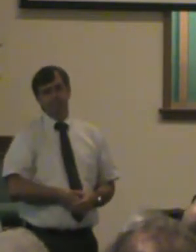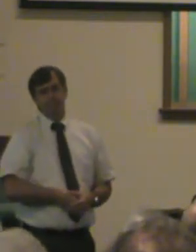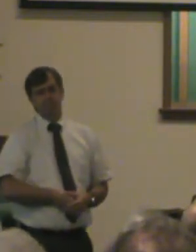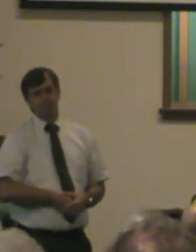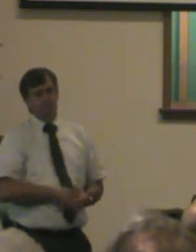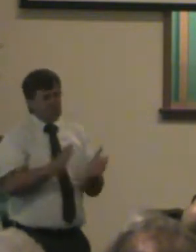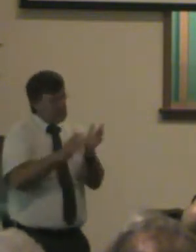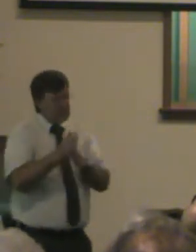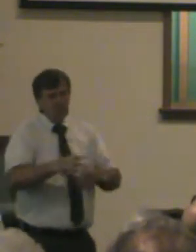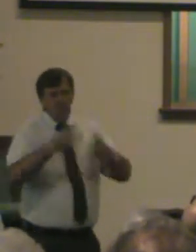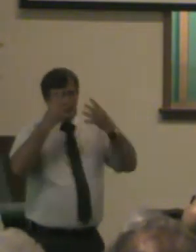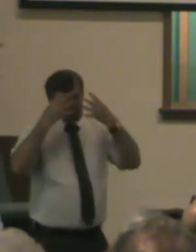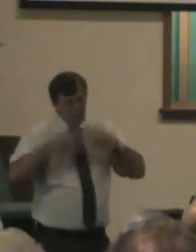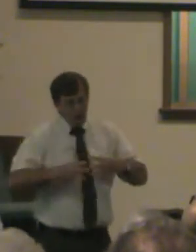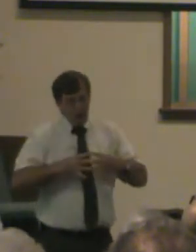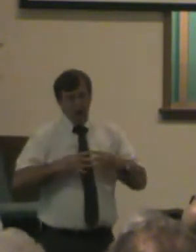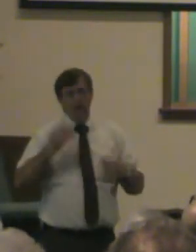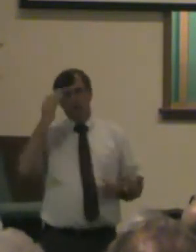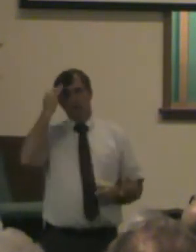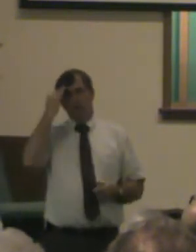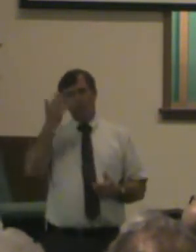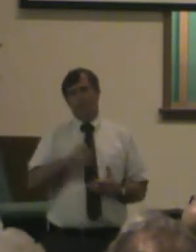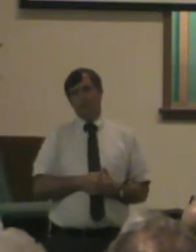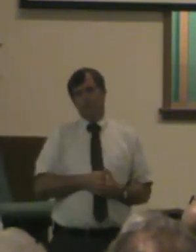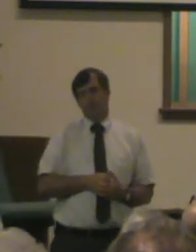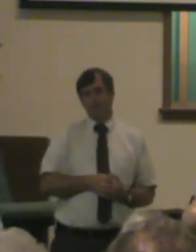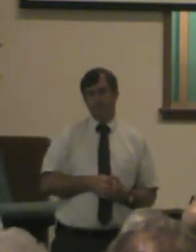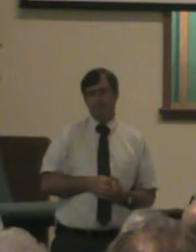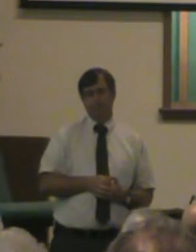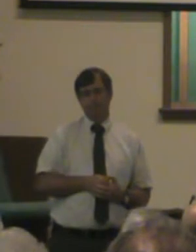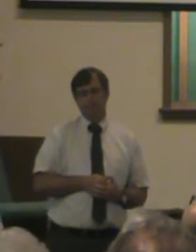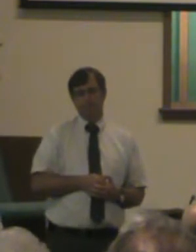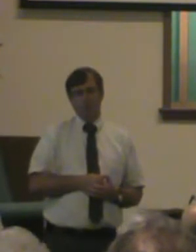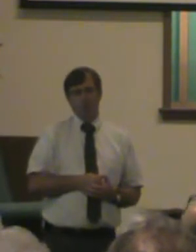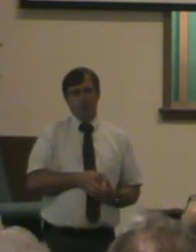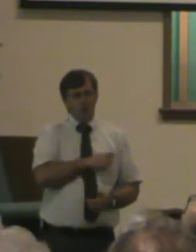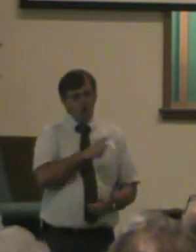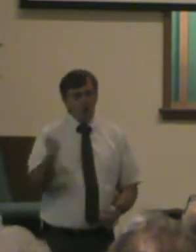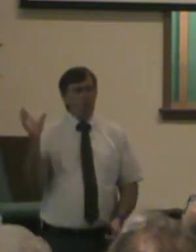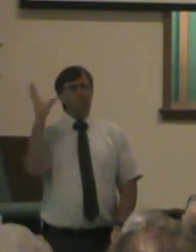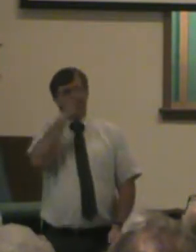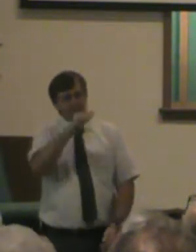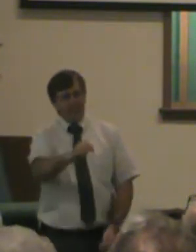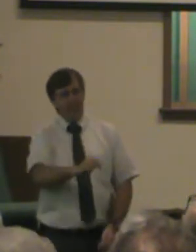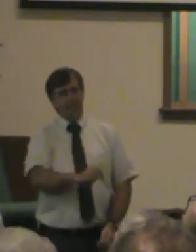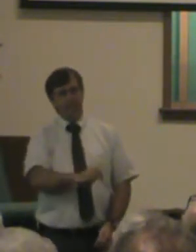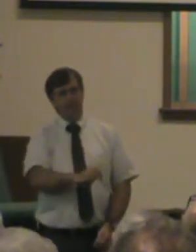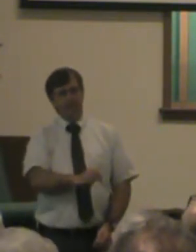Because it's aware you missed it.